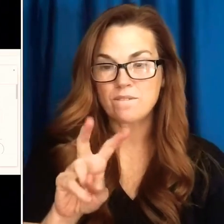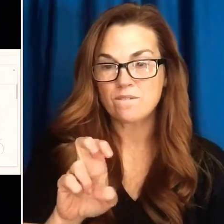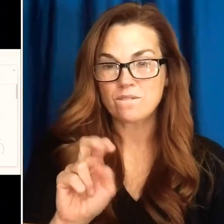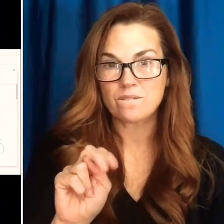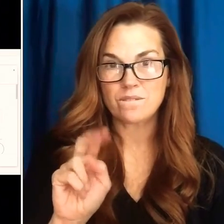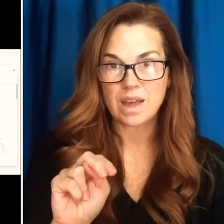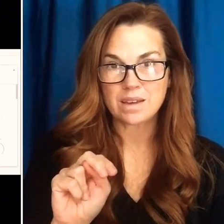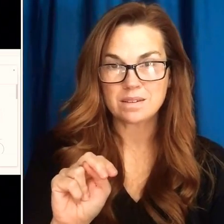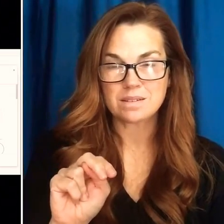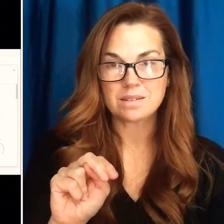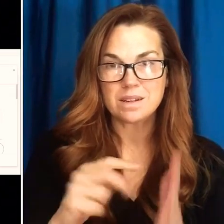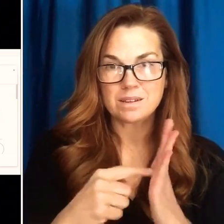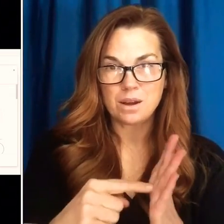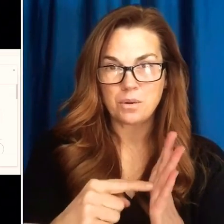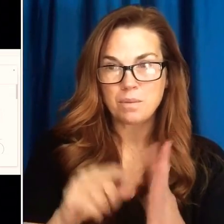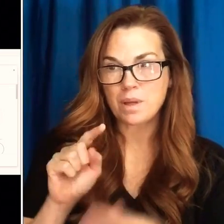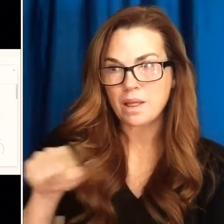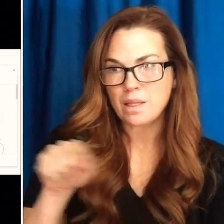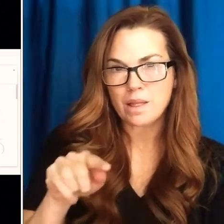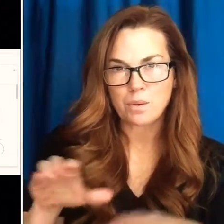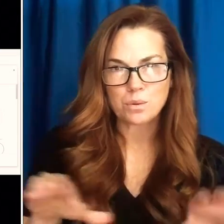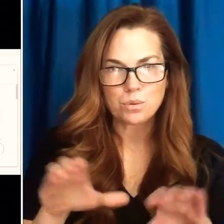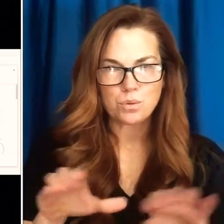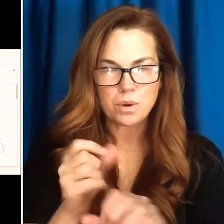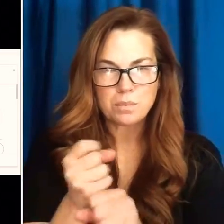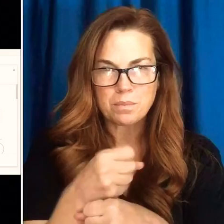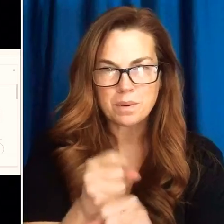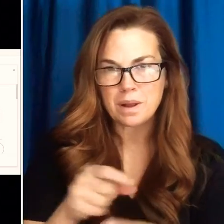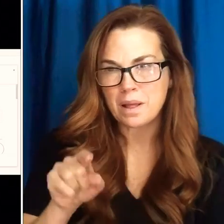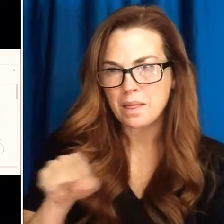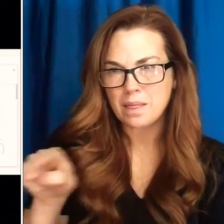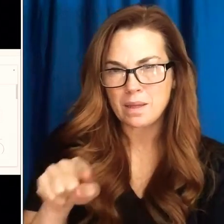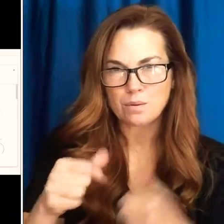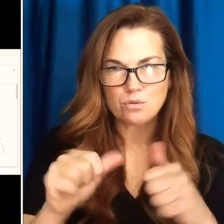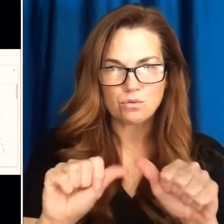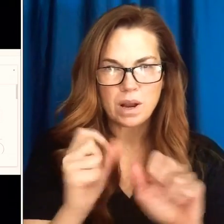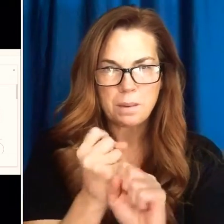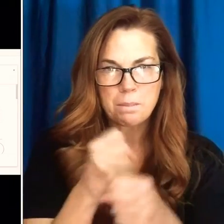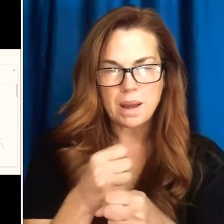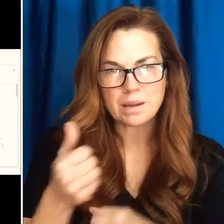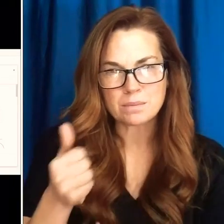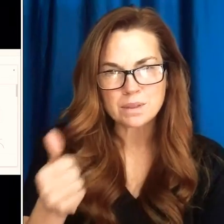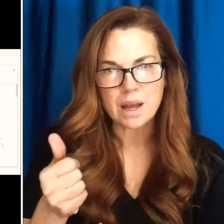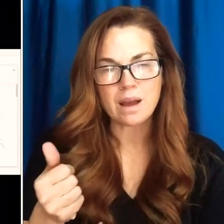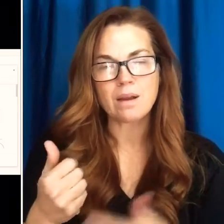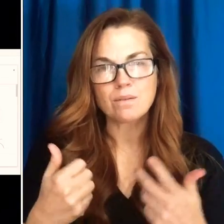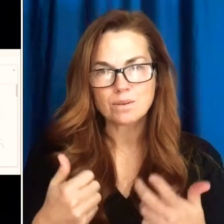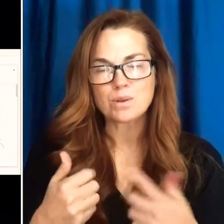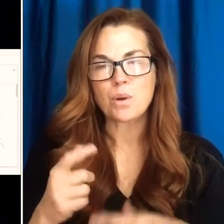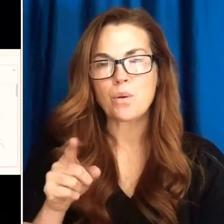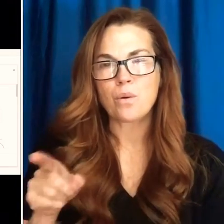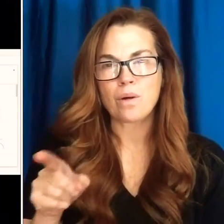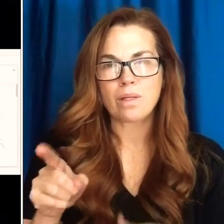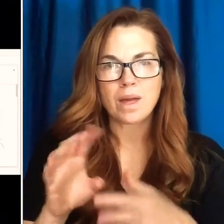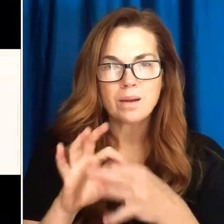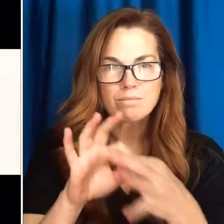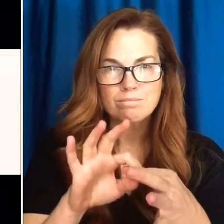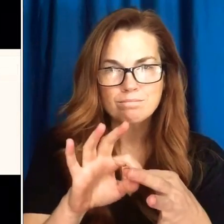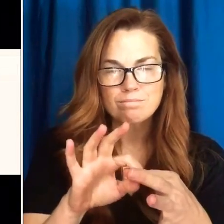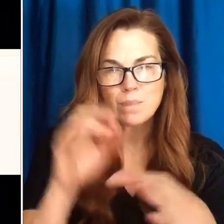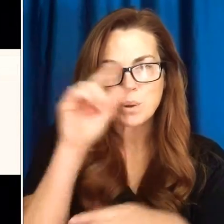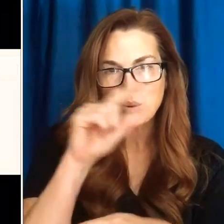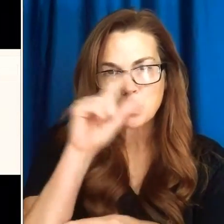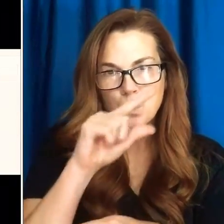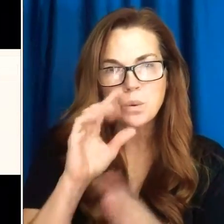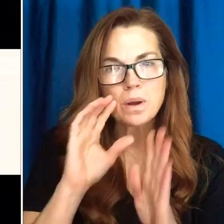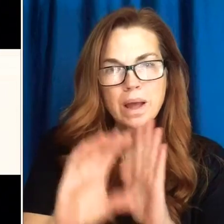because they were doing a project and they were trying to create their own Venn diagram and they couldn't quite get it. So they went into the Google image search and